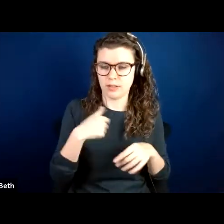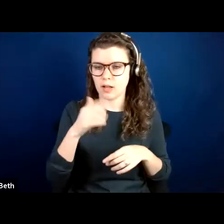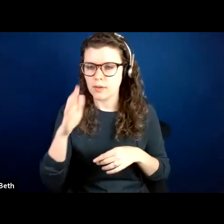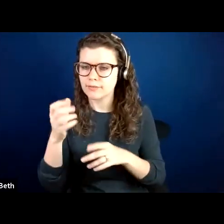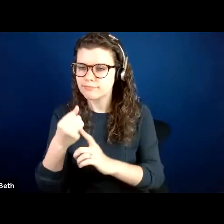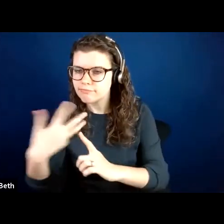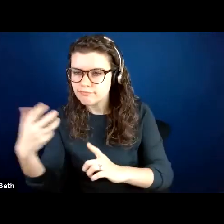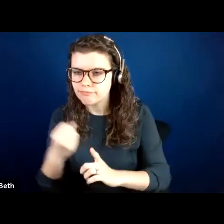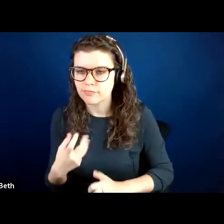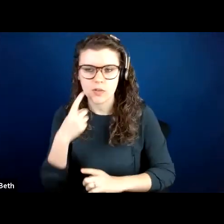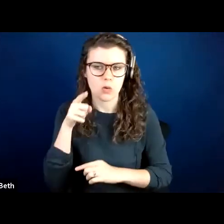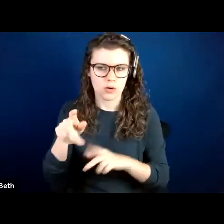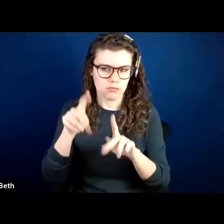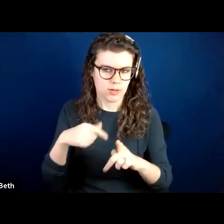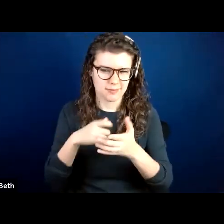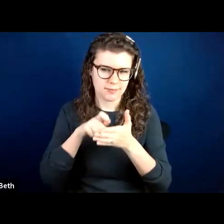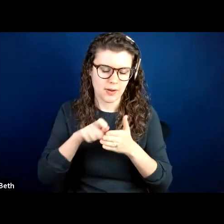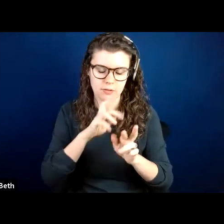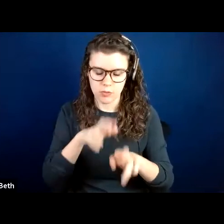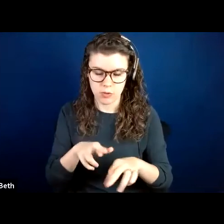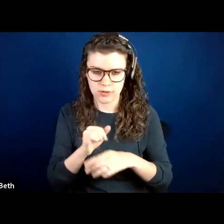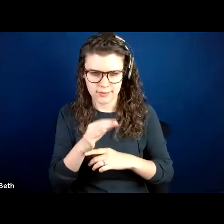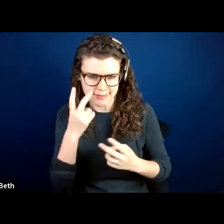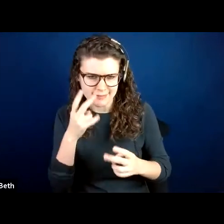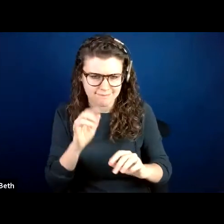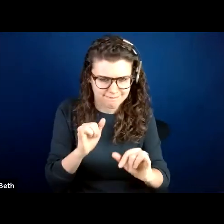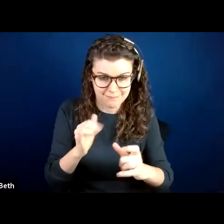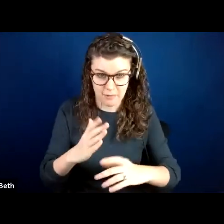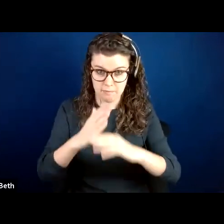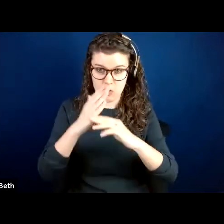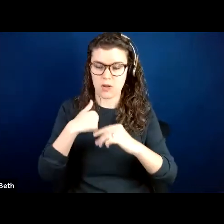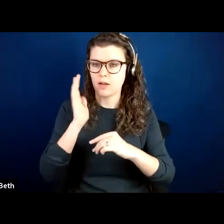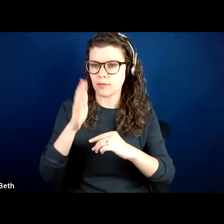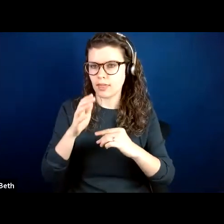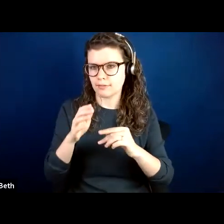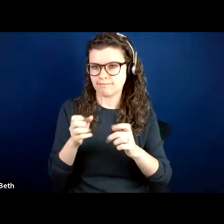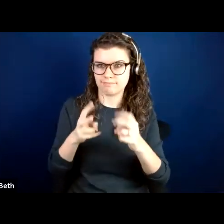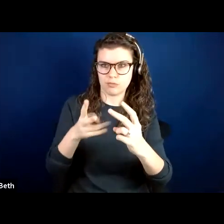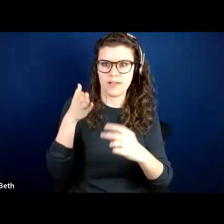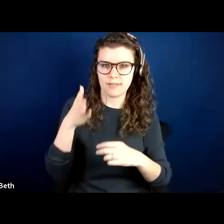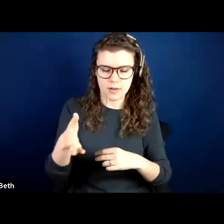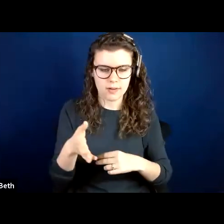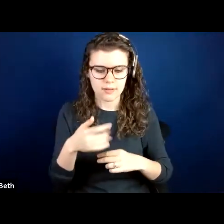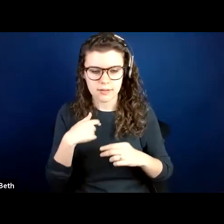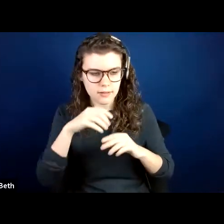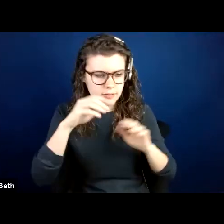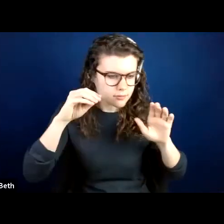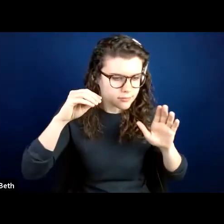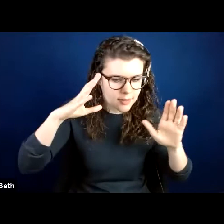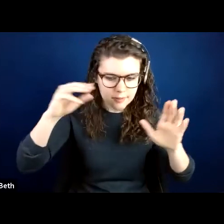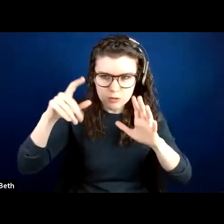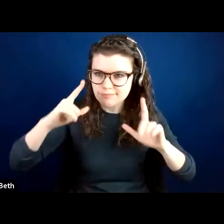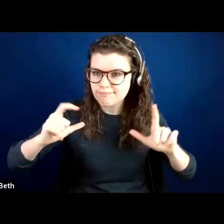any of the barriers that I've encountered, I put those in there. I take pictures, I take notes of everything that I've